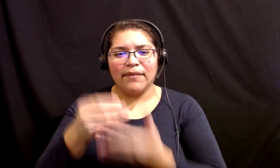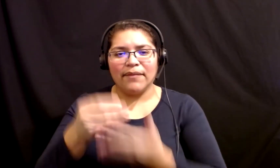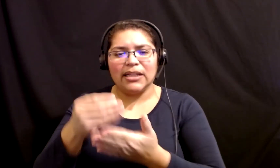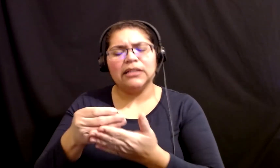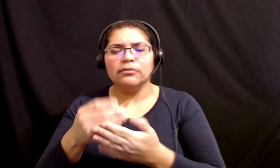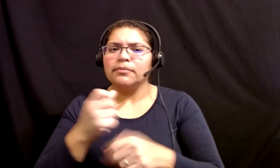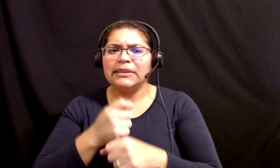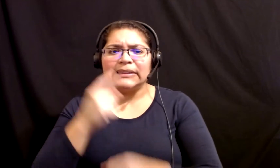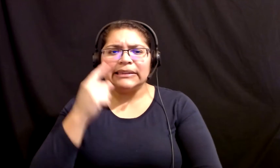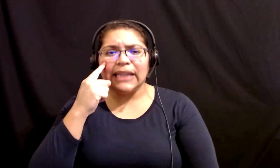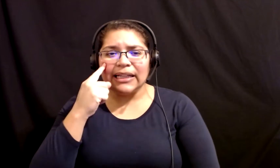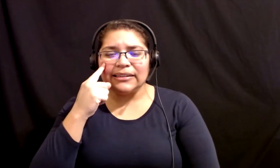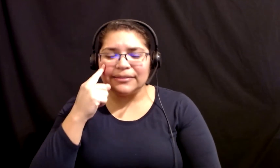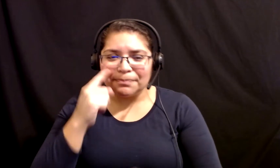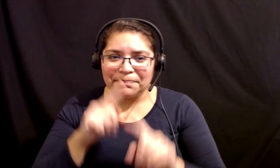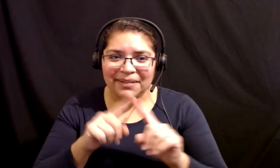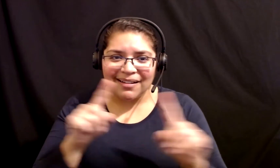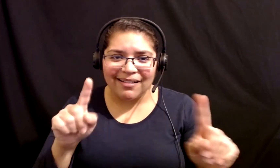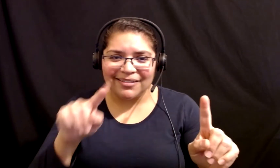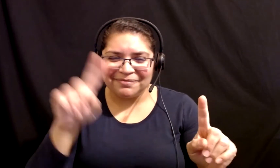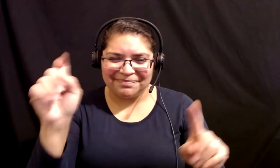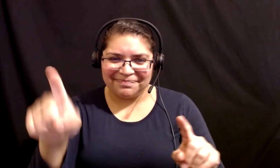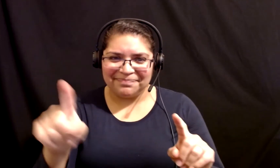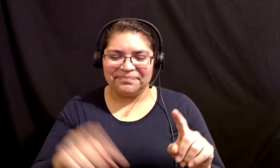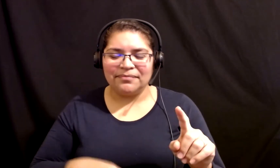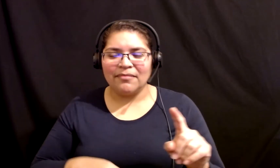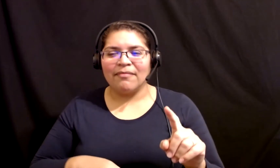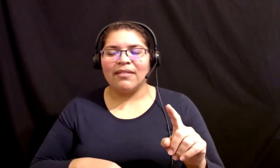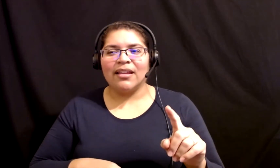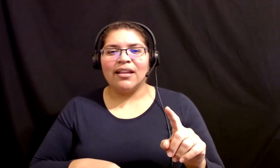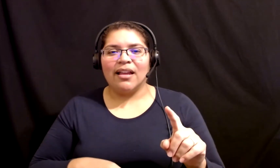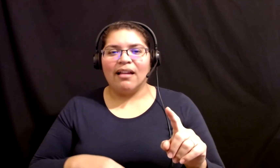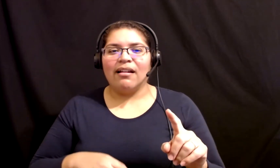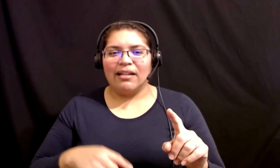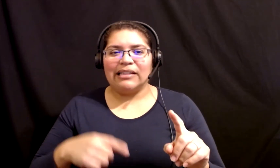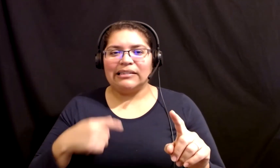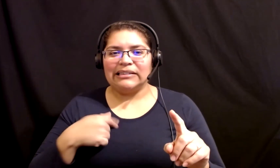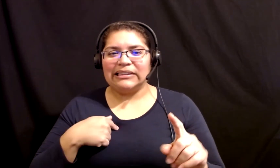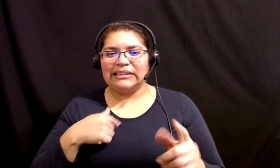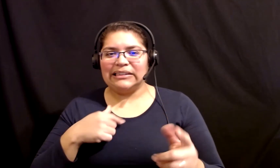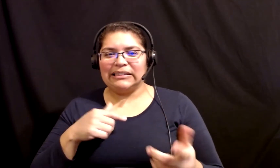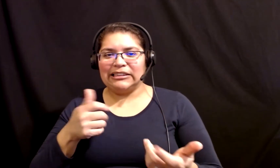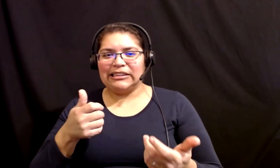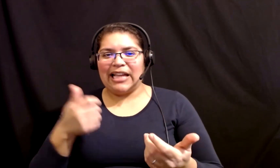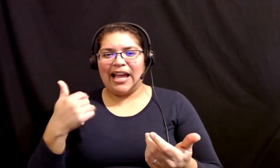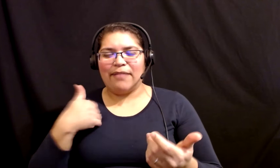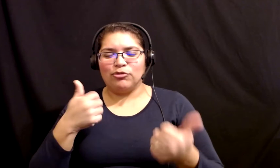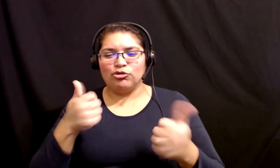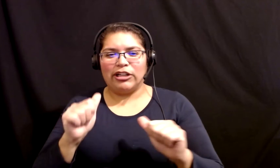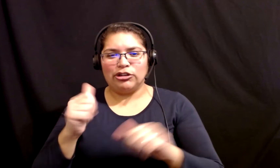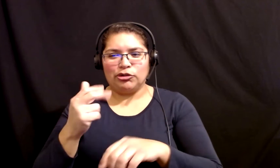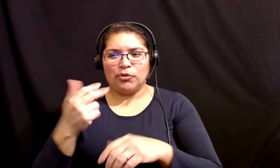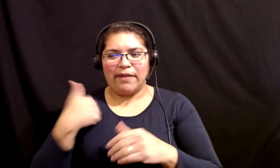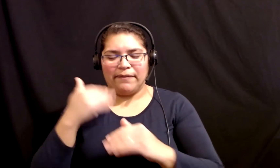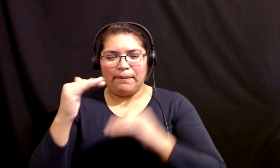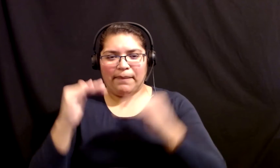sense. But here's the question. So I'm really glad Laura Scheinbaum is here.